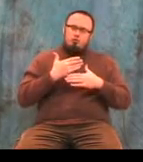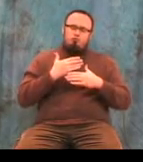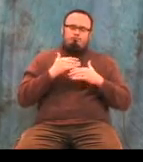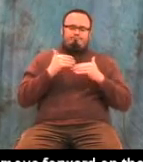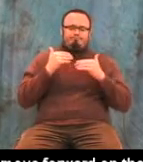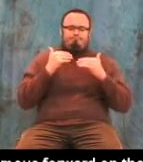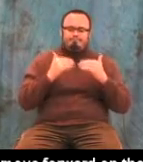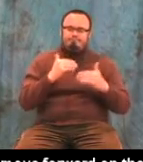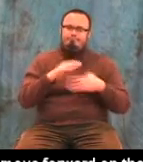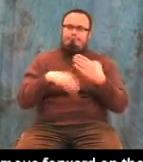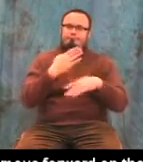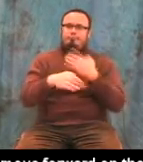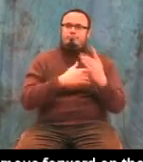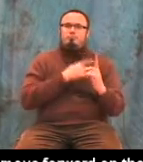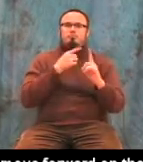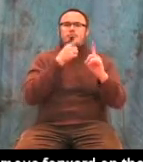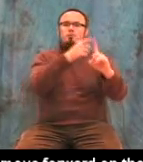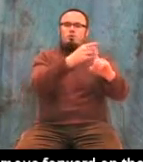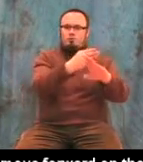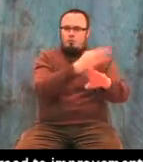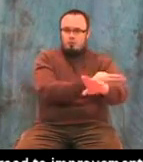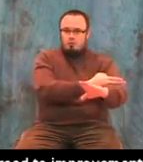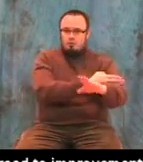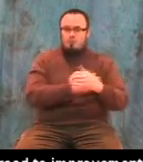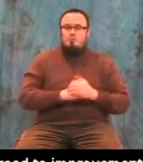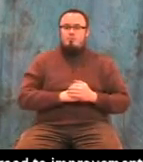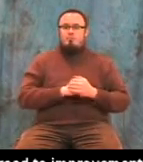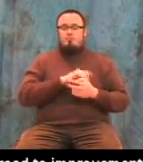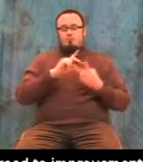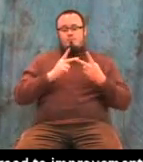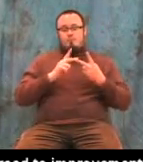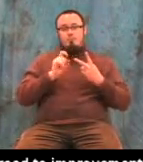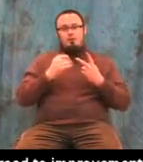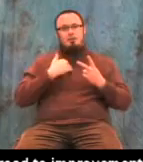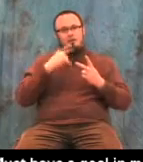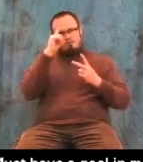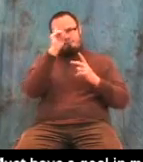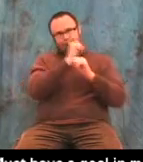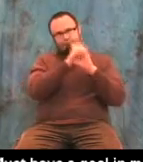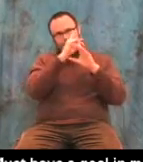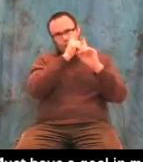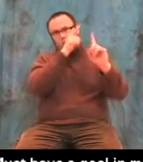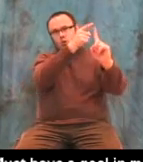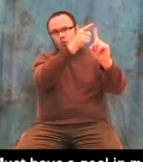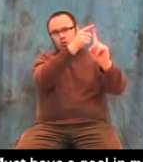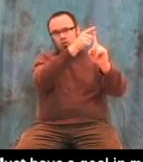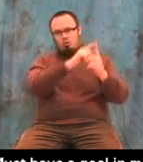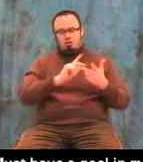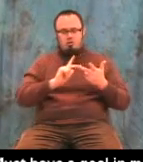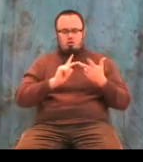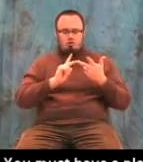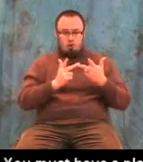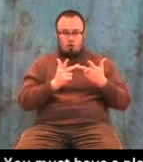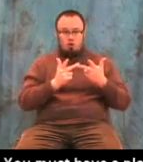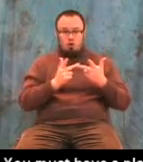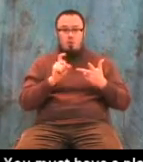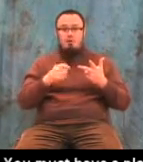on the road to improvement. Second, you must have a goal in mind. Third, you must